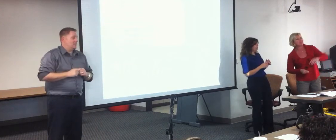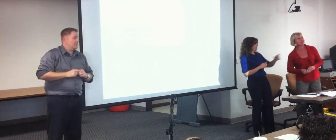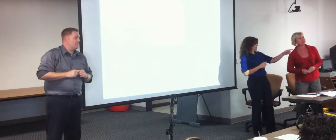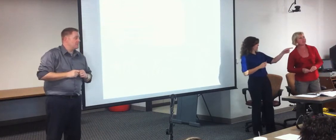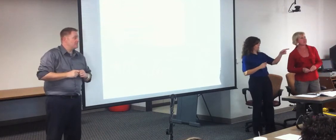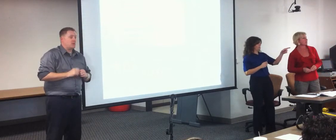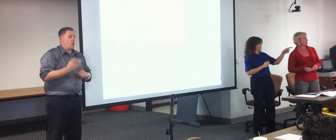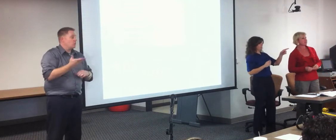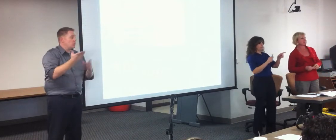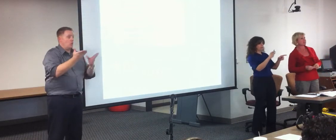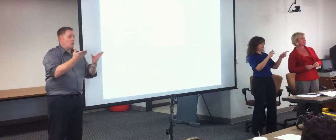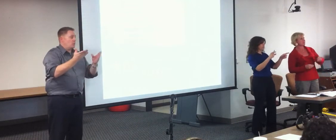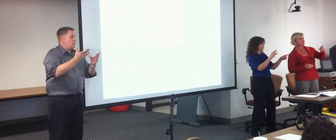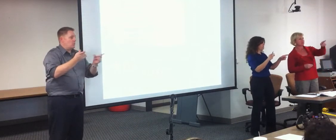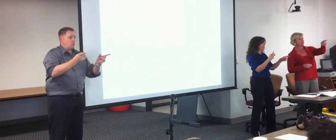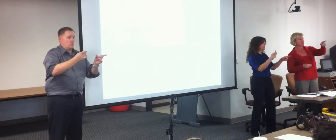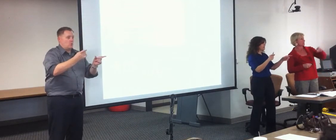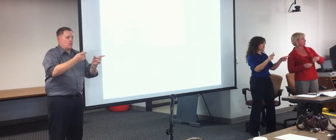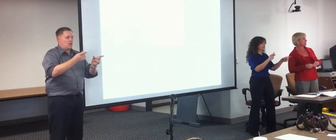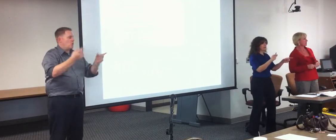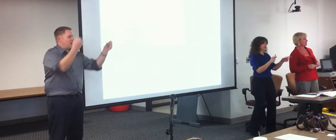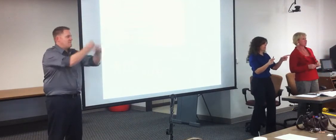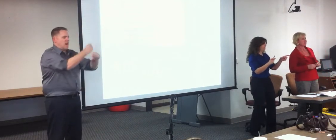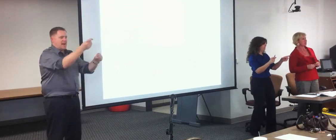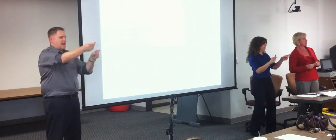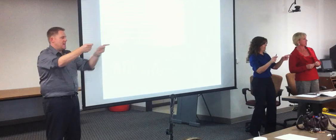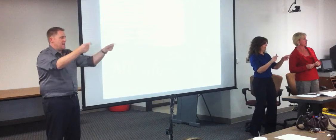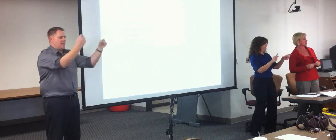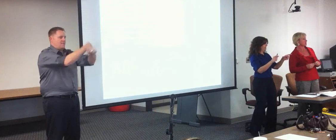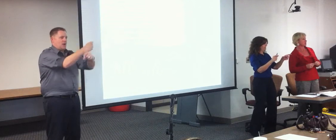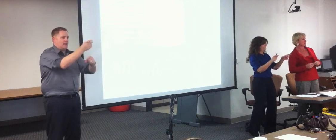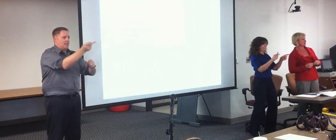Okay. Oh, Great. oh, we had two fighting for it.